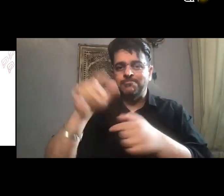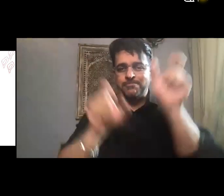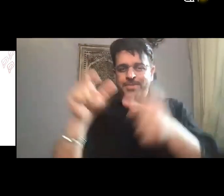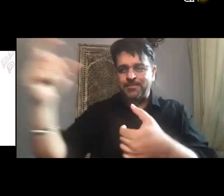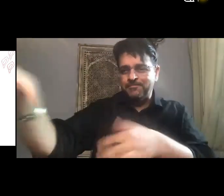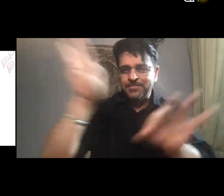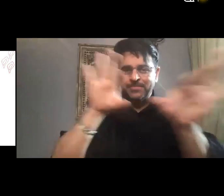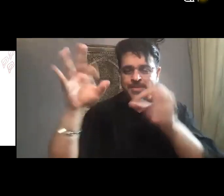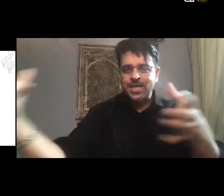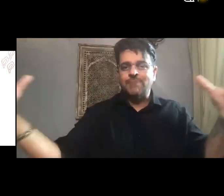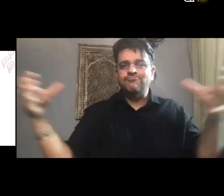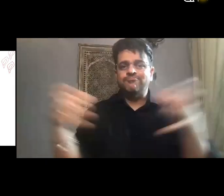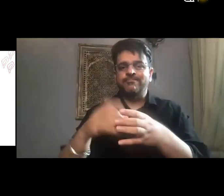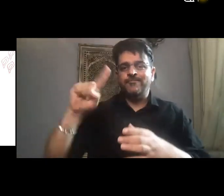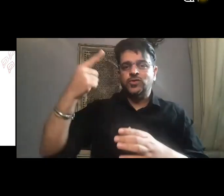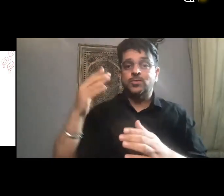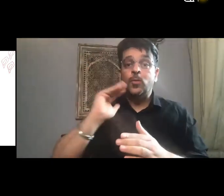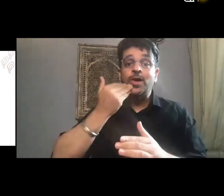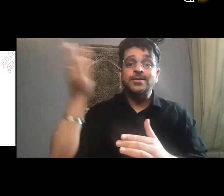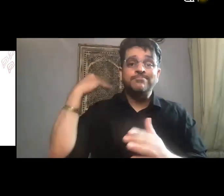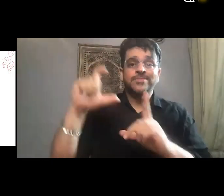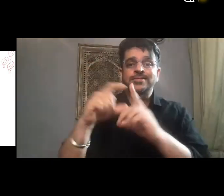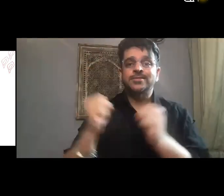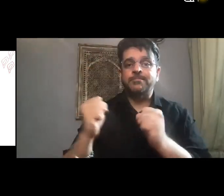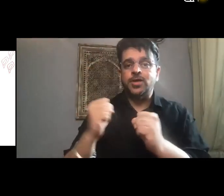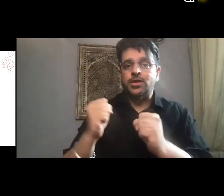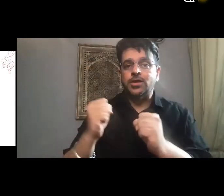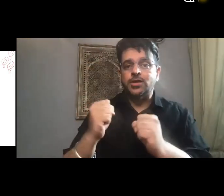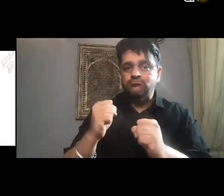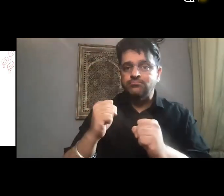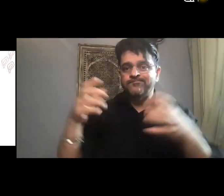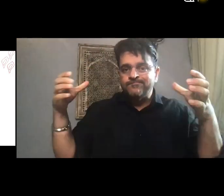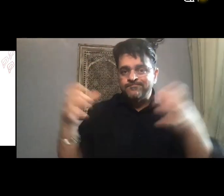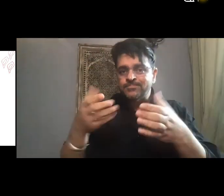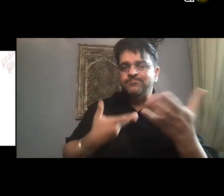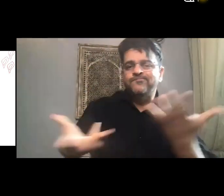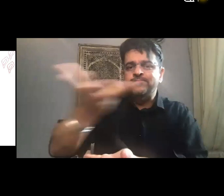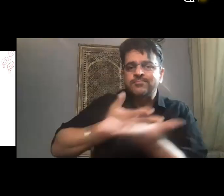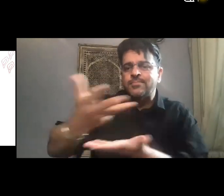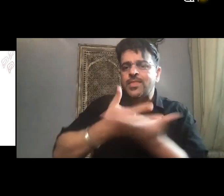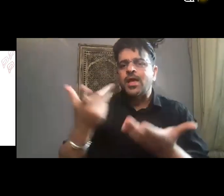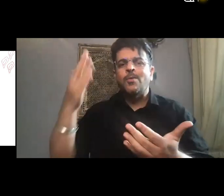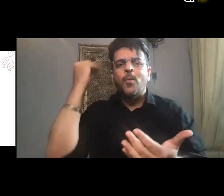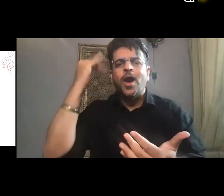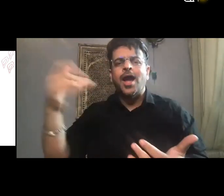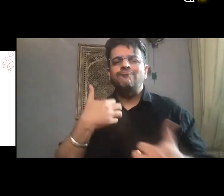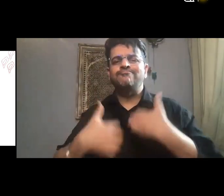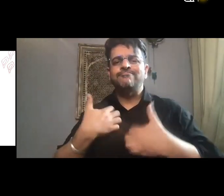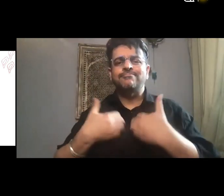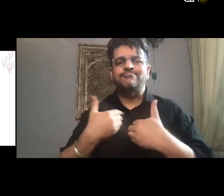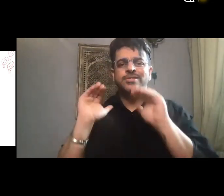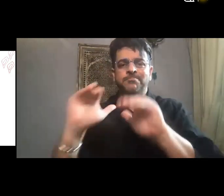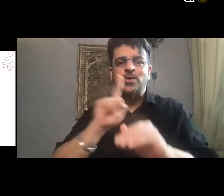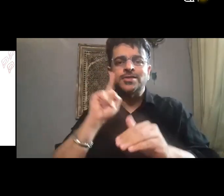in the first workshop we had a select amount of people in the first consortium. It was in December, and where we interacted